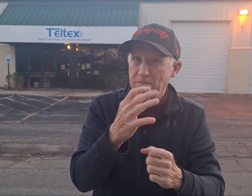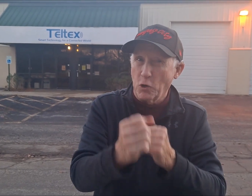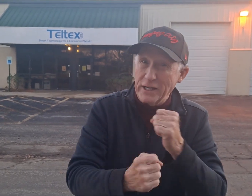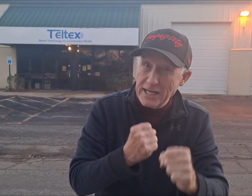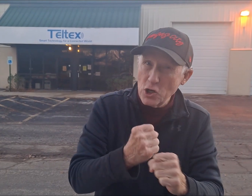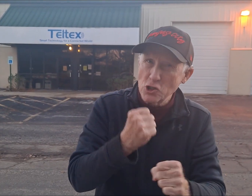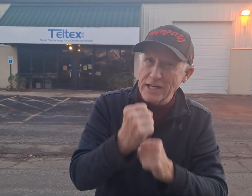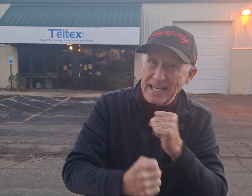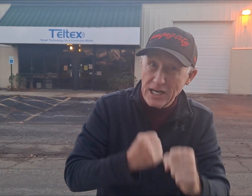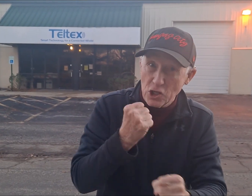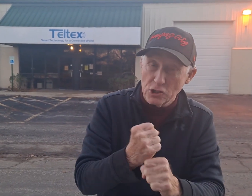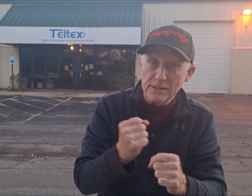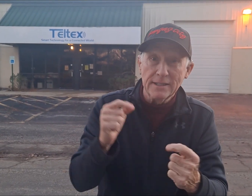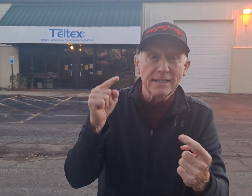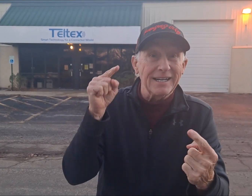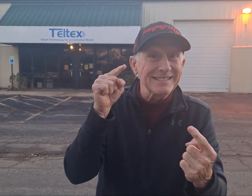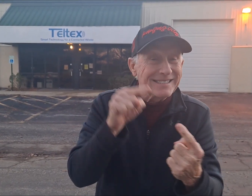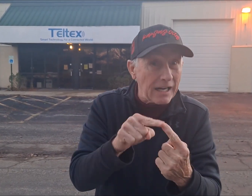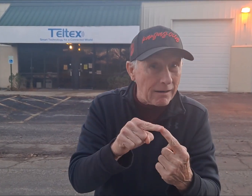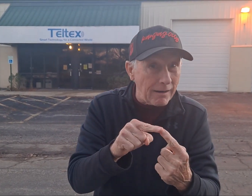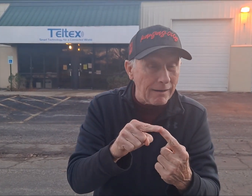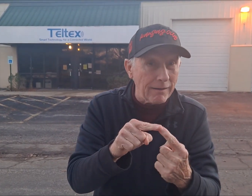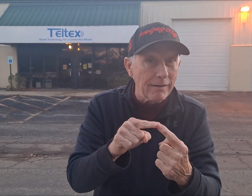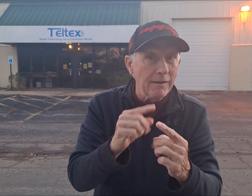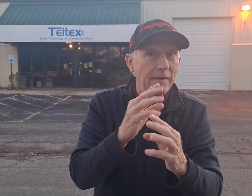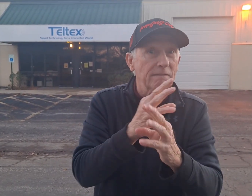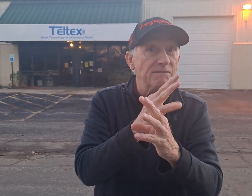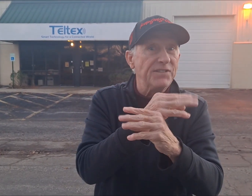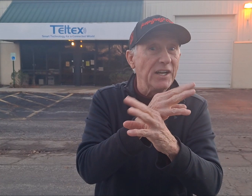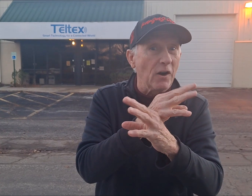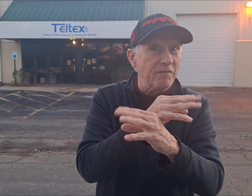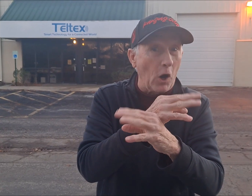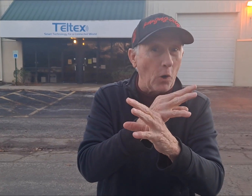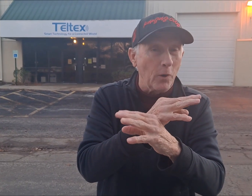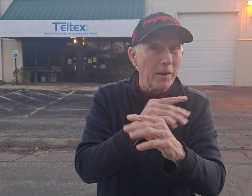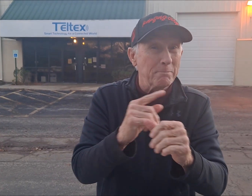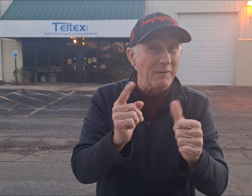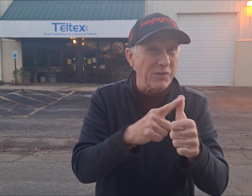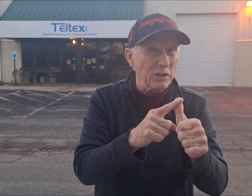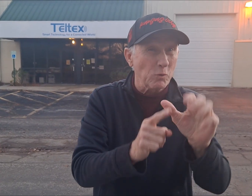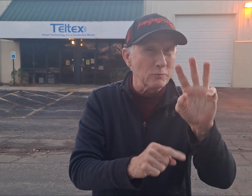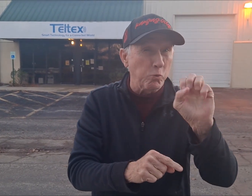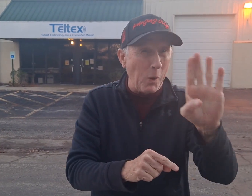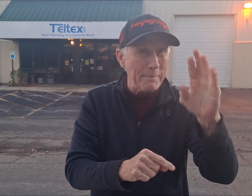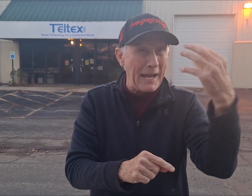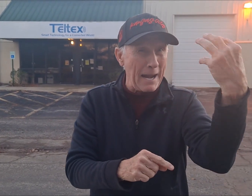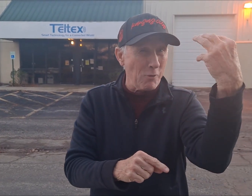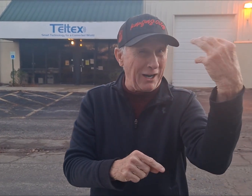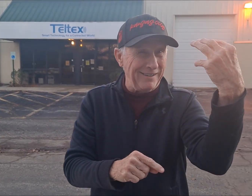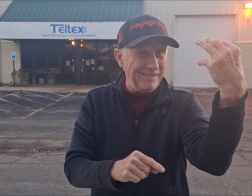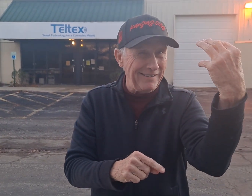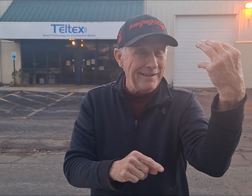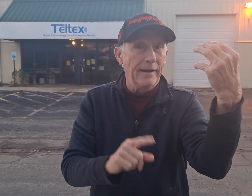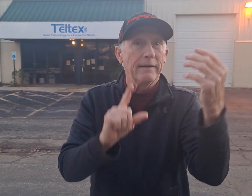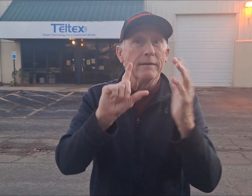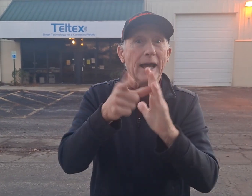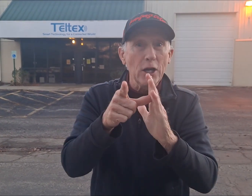for years and years until Videophone. But first was web camera. Later